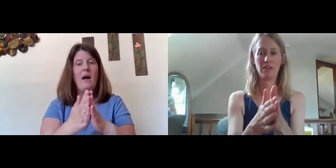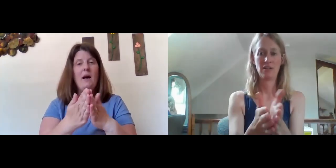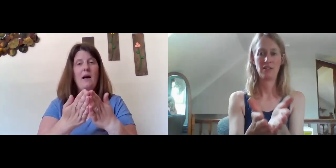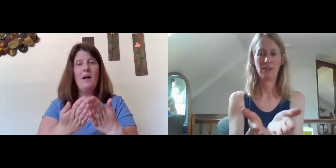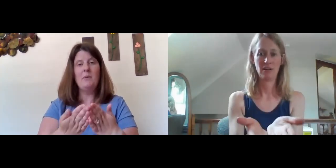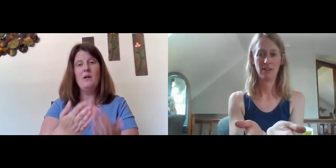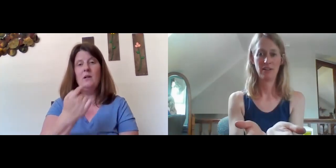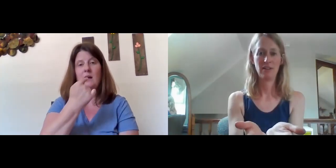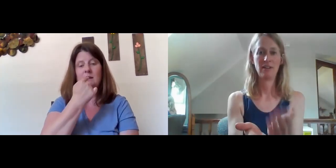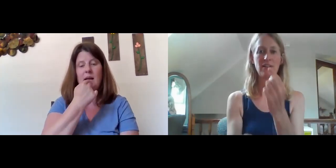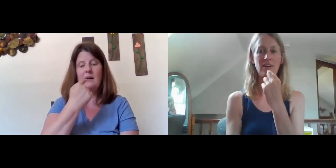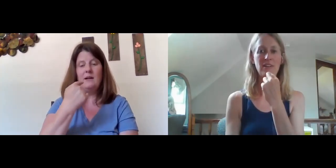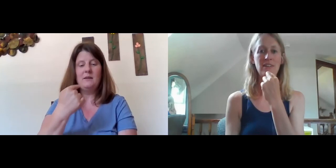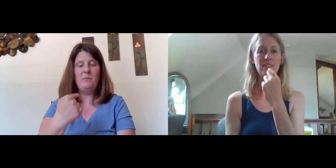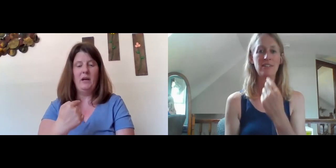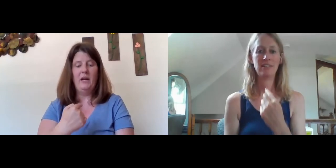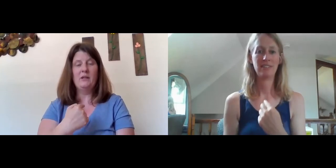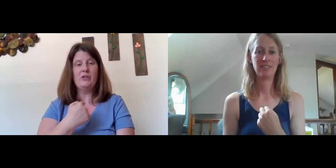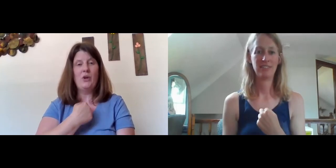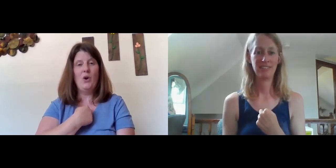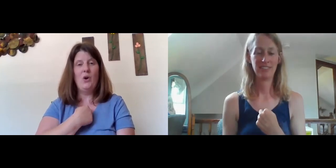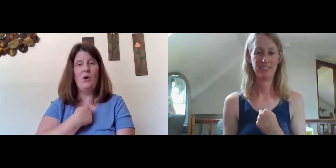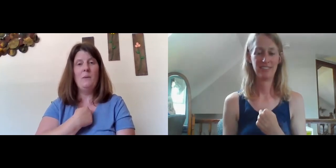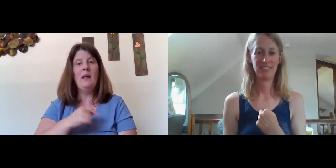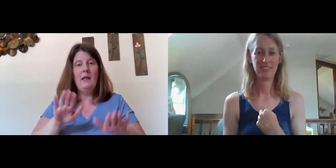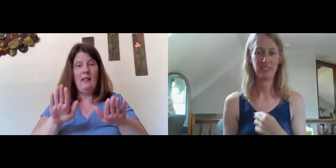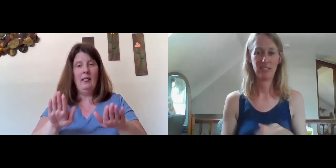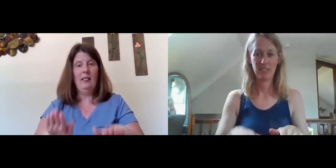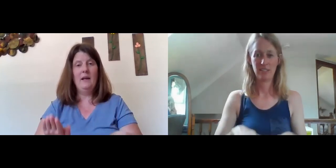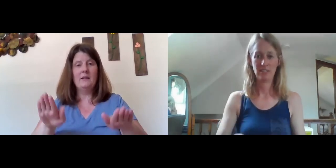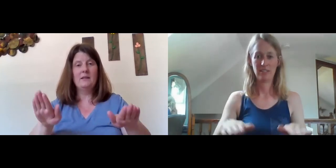the Bible tells me so.